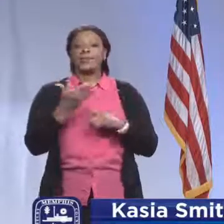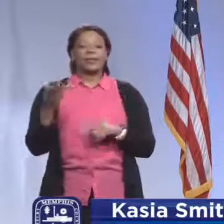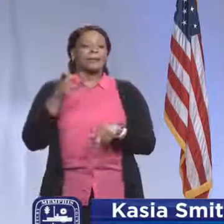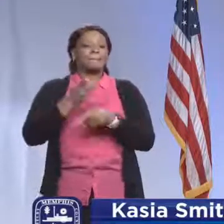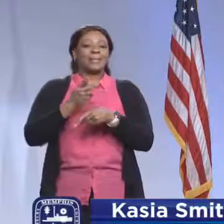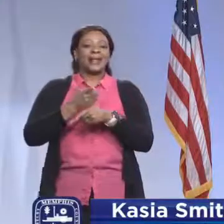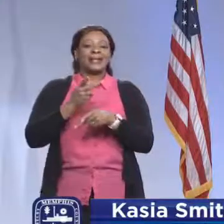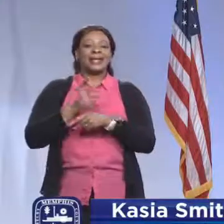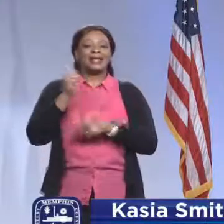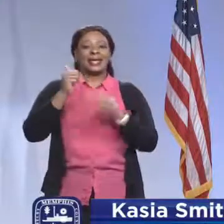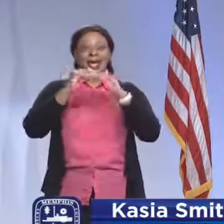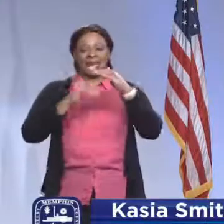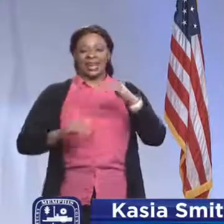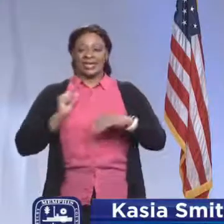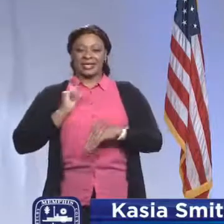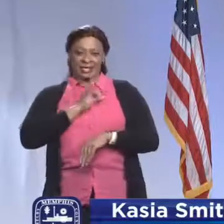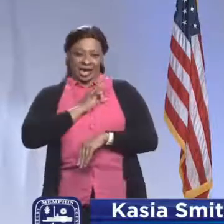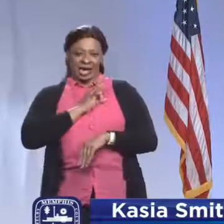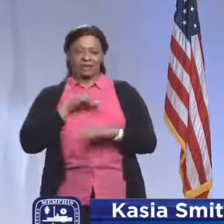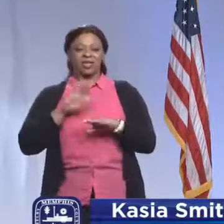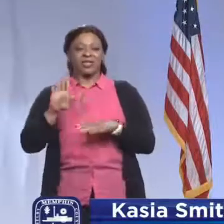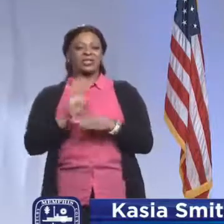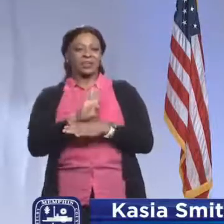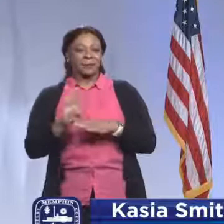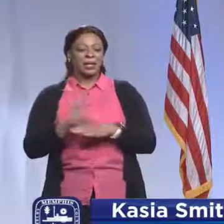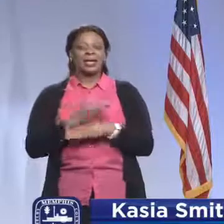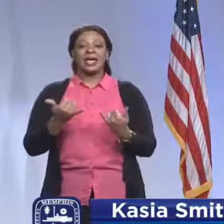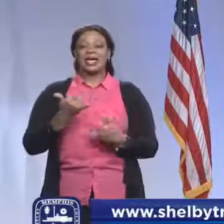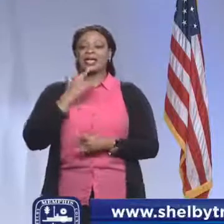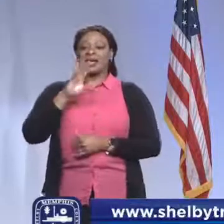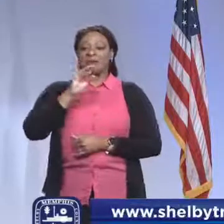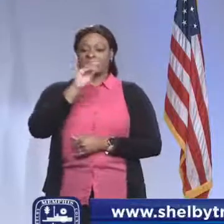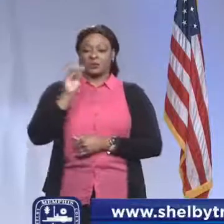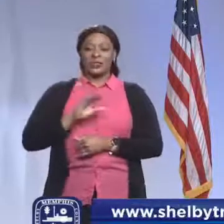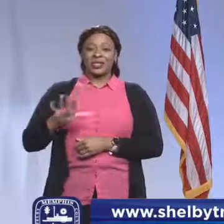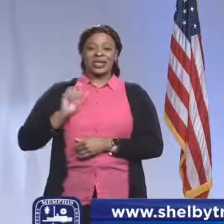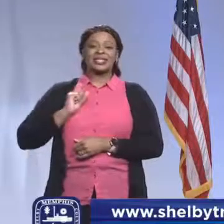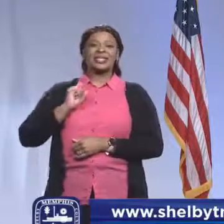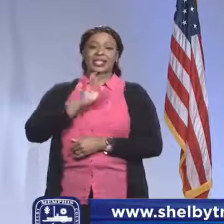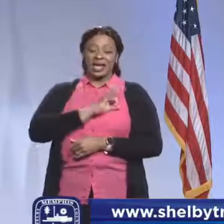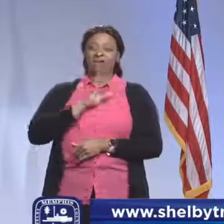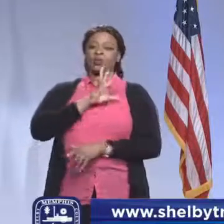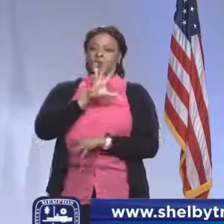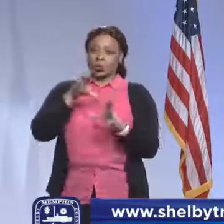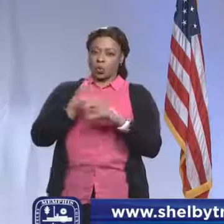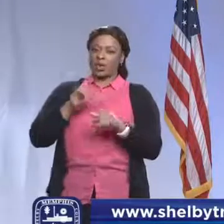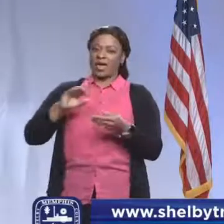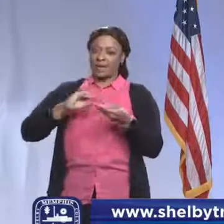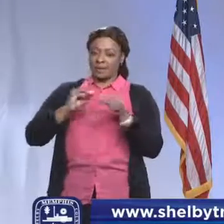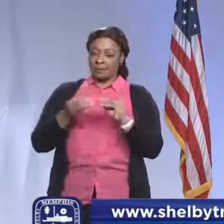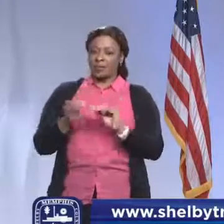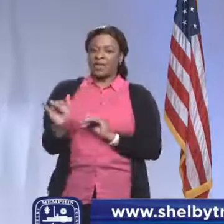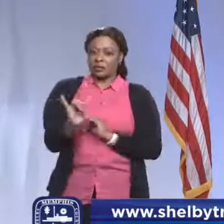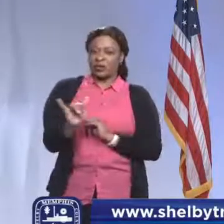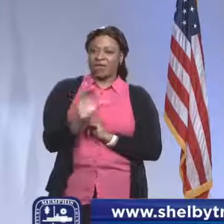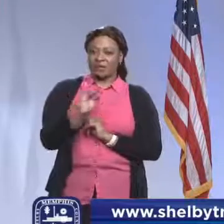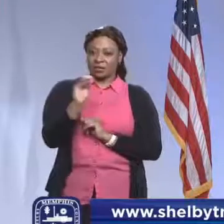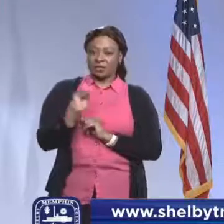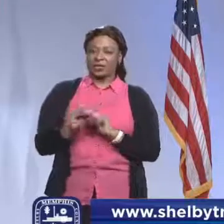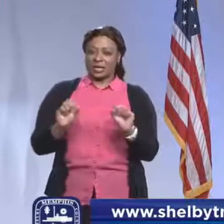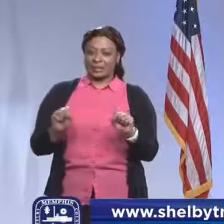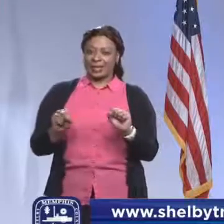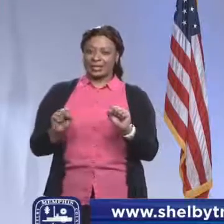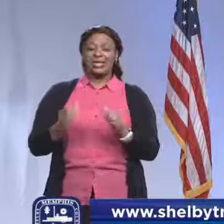10 or less staff in their establishment. Now we're saying the 50%. Their staff are included in that number as well. So for